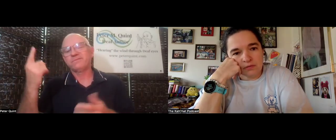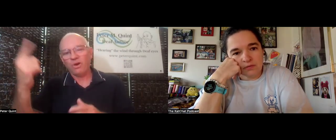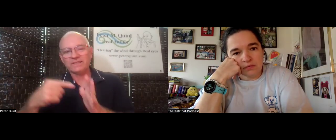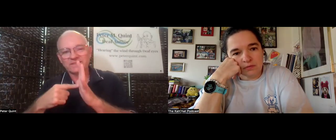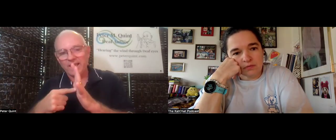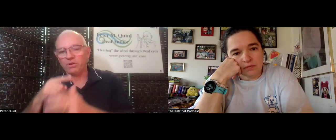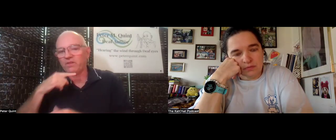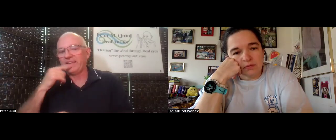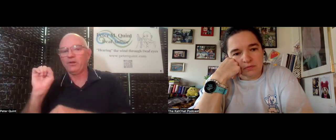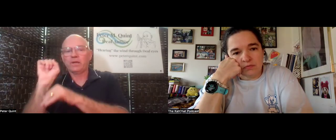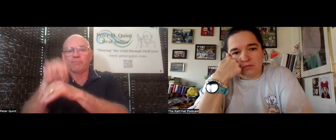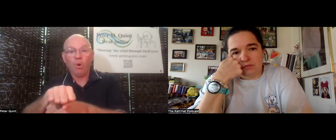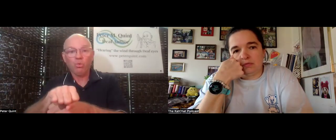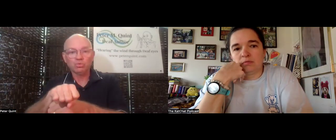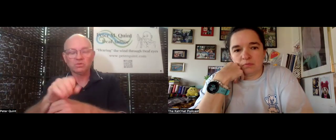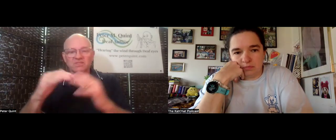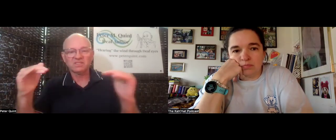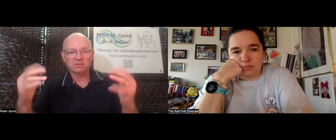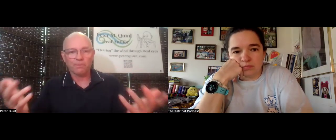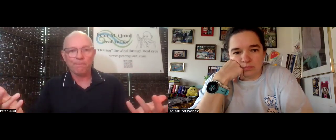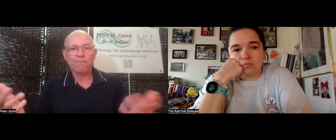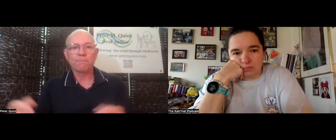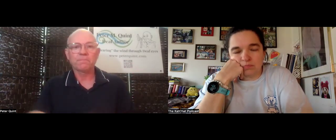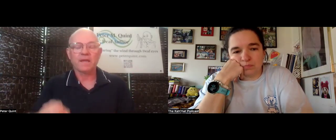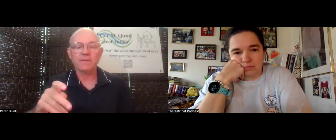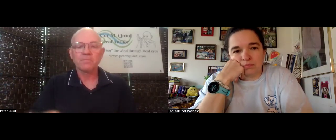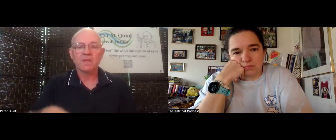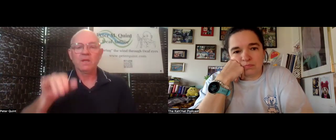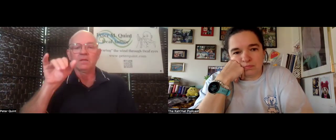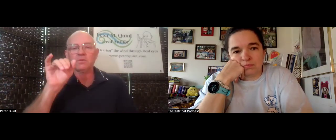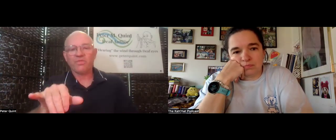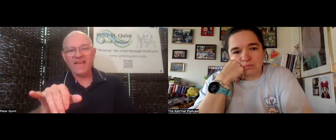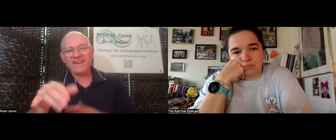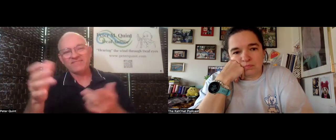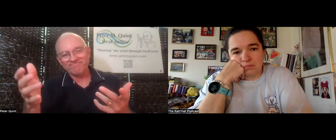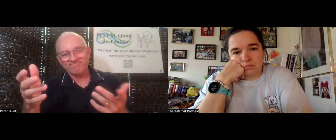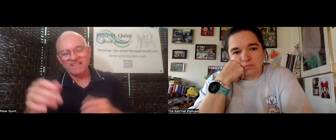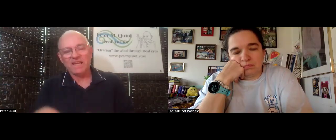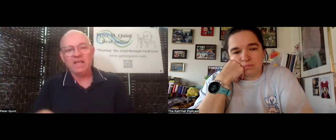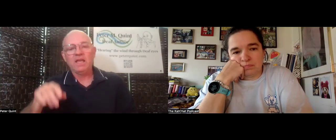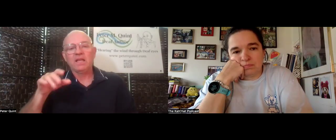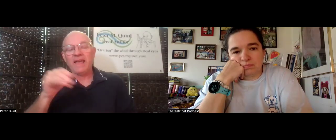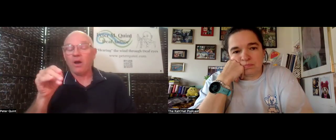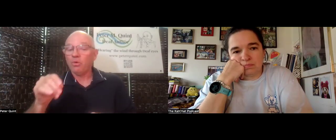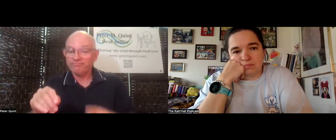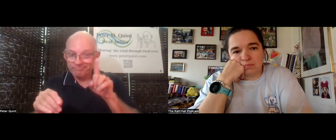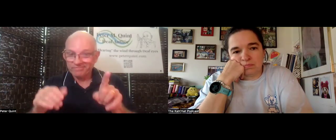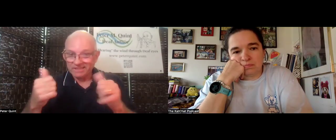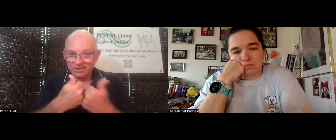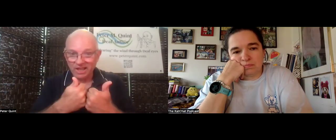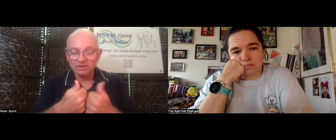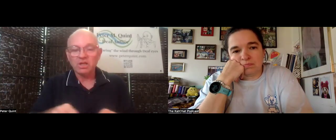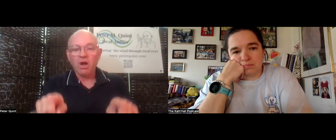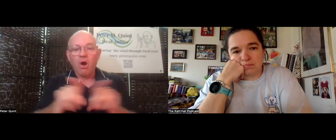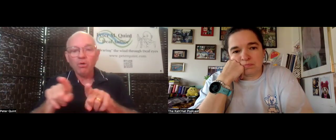of one example of a hearing imposed system. Okay. So that, okay. Now,